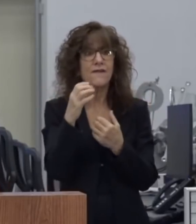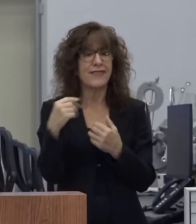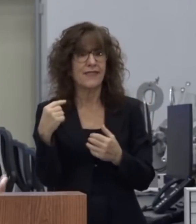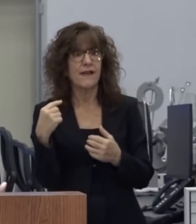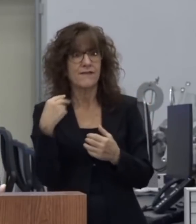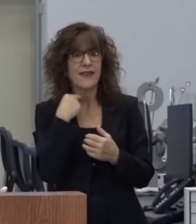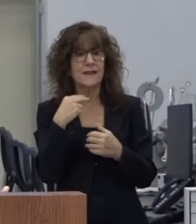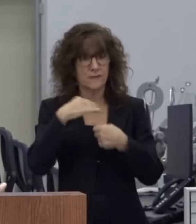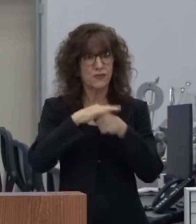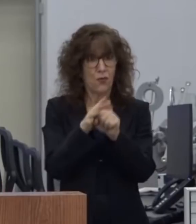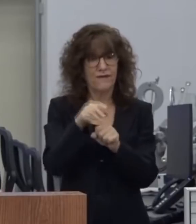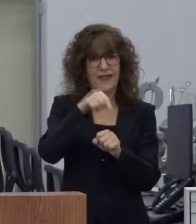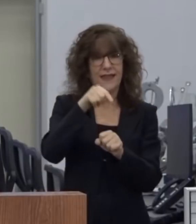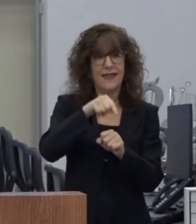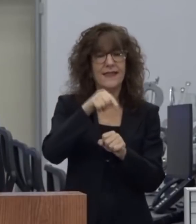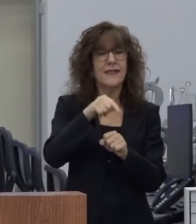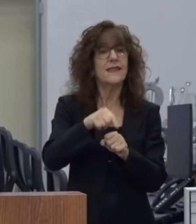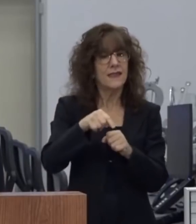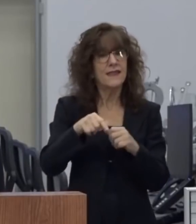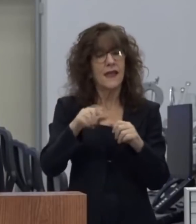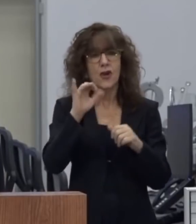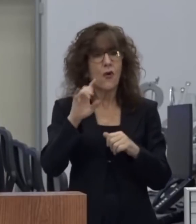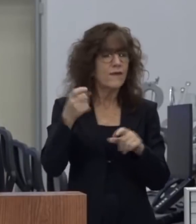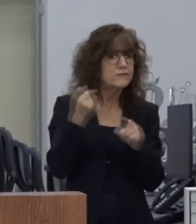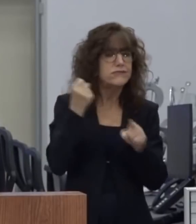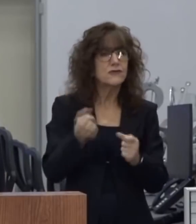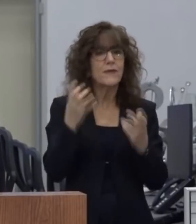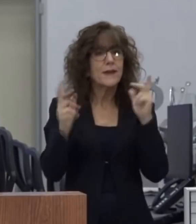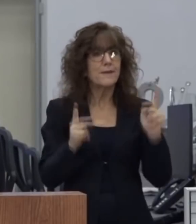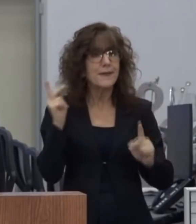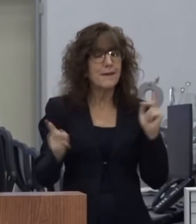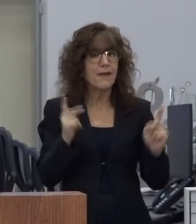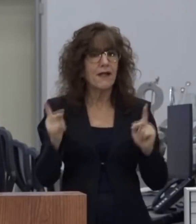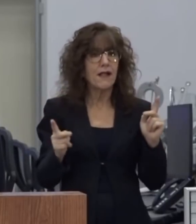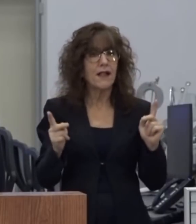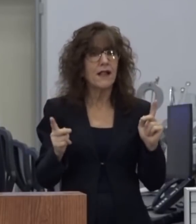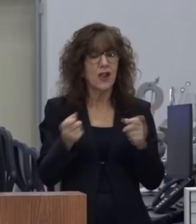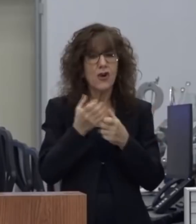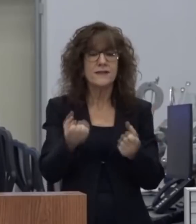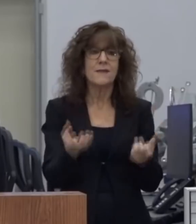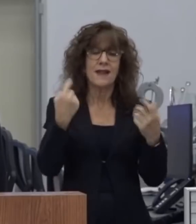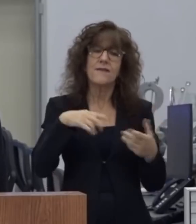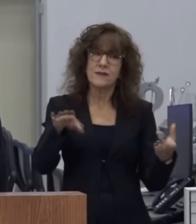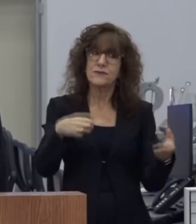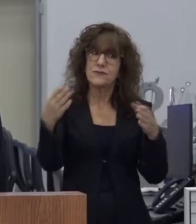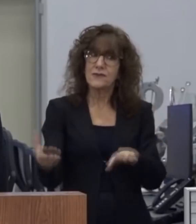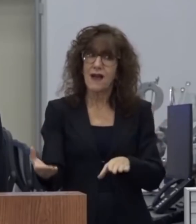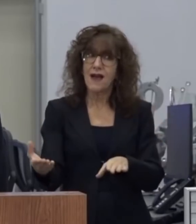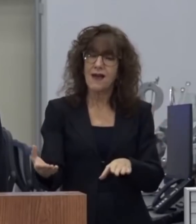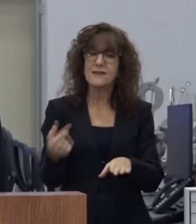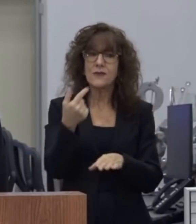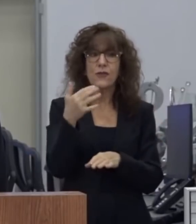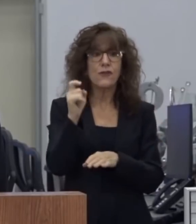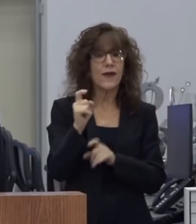really did impact how the coronavirus affected so many in our community, sickened us, caused many of us to die. And so the grant